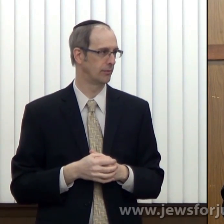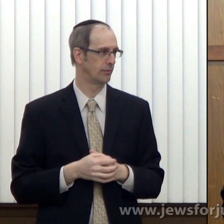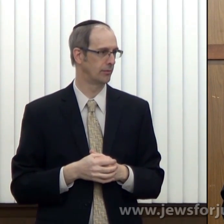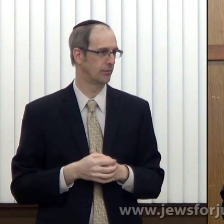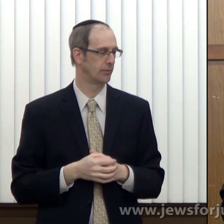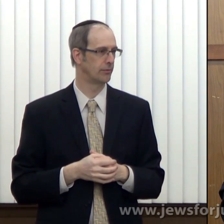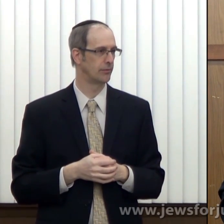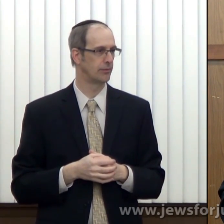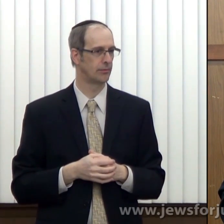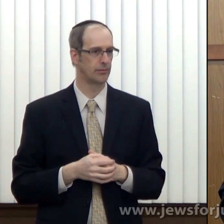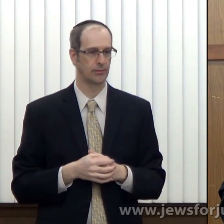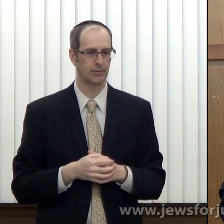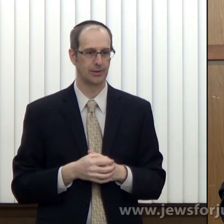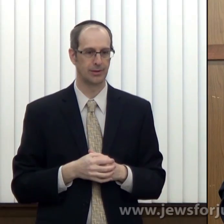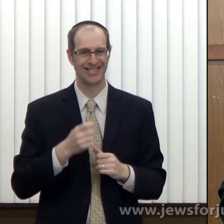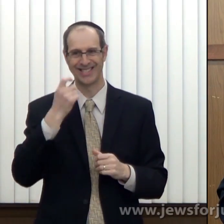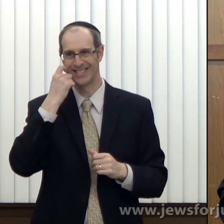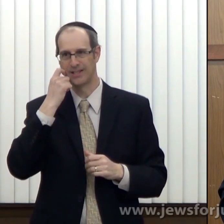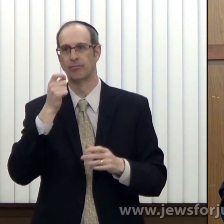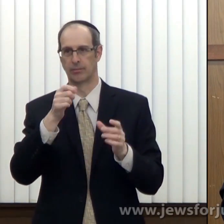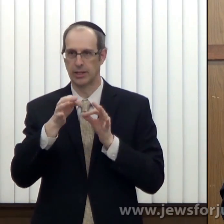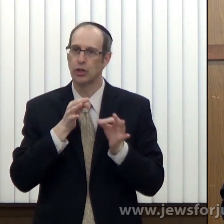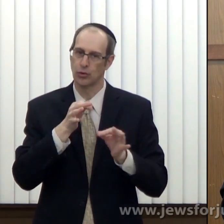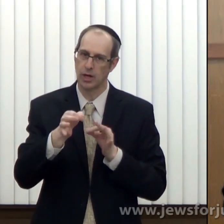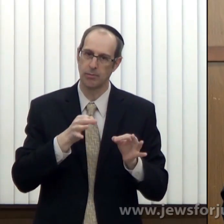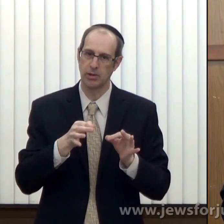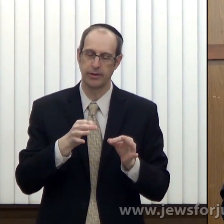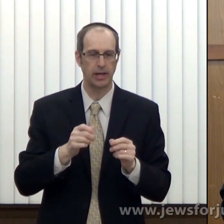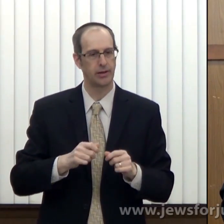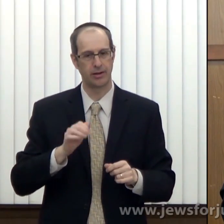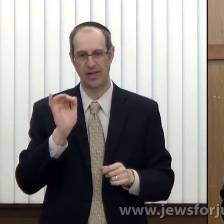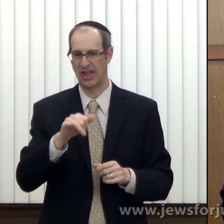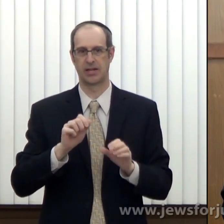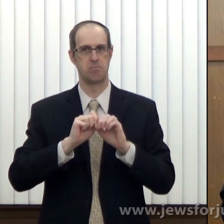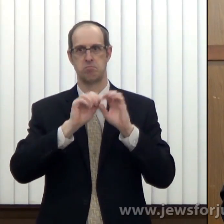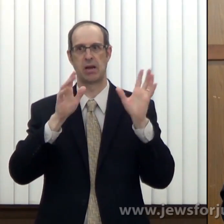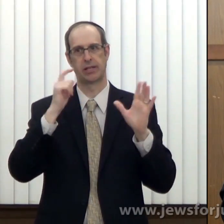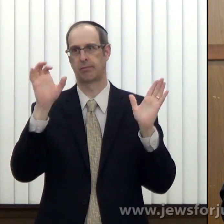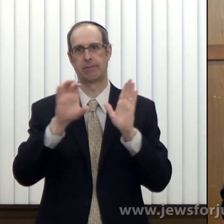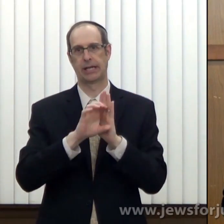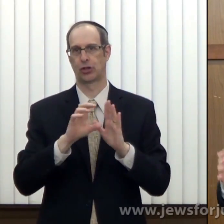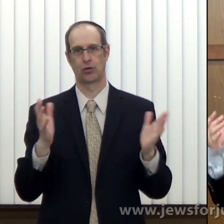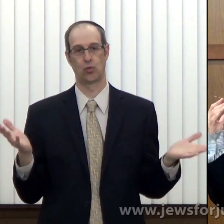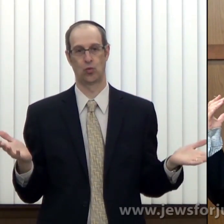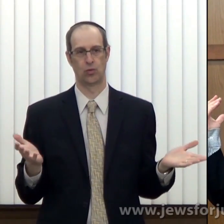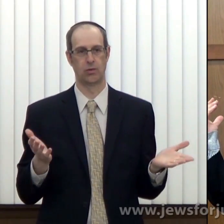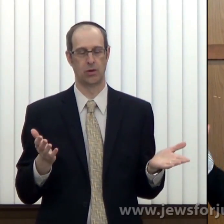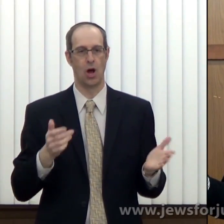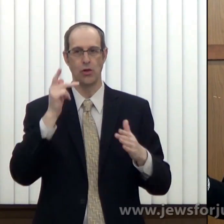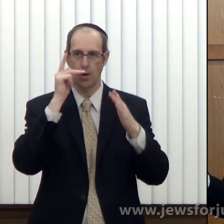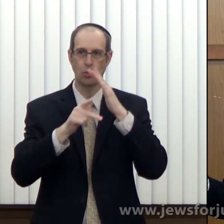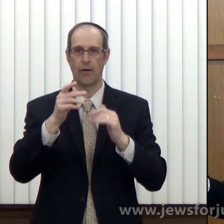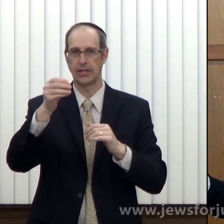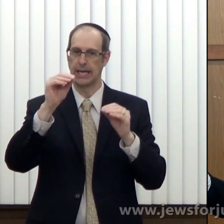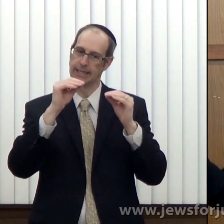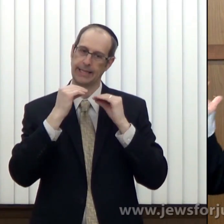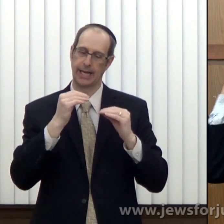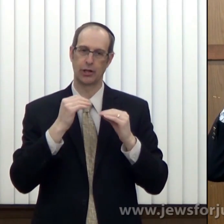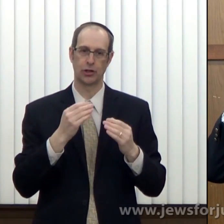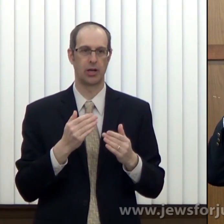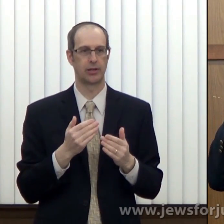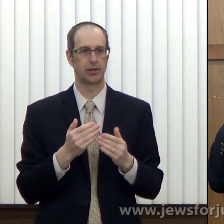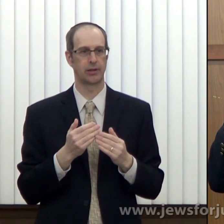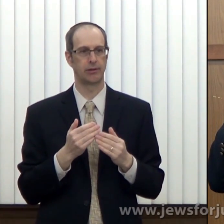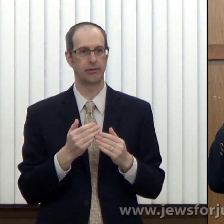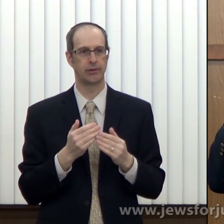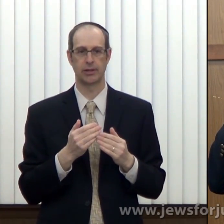Now, this that I've described to you is a pretty amazing picture. The prophets teach us something that